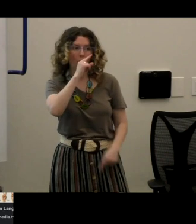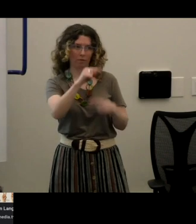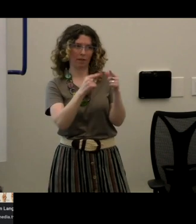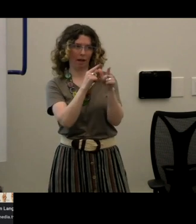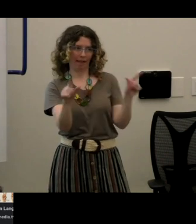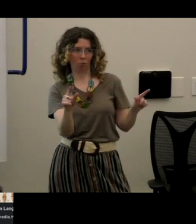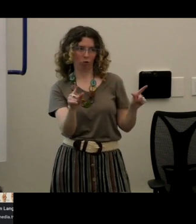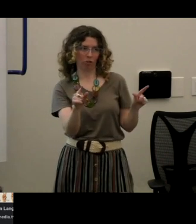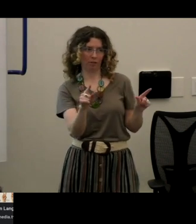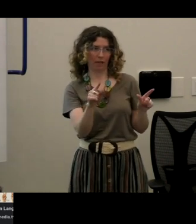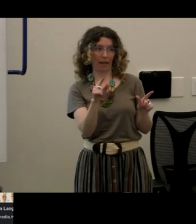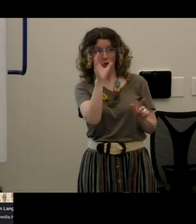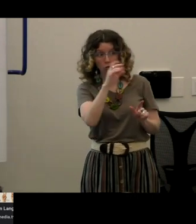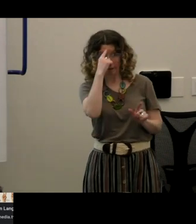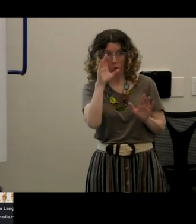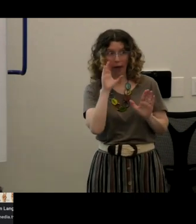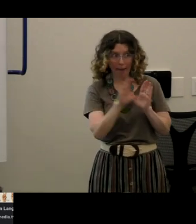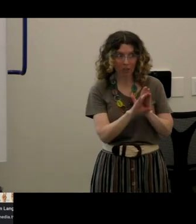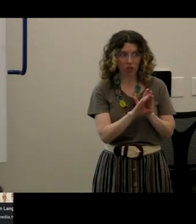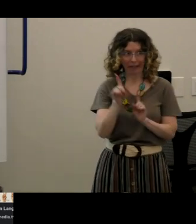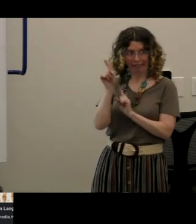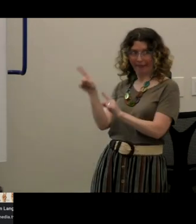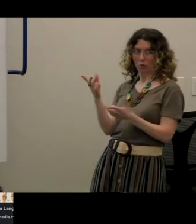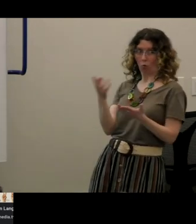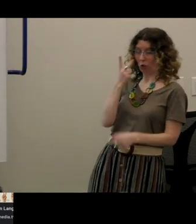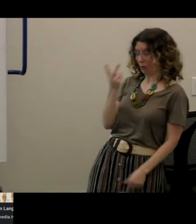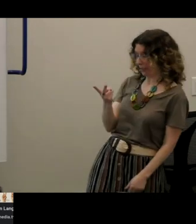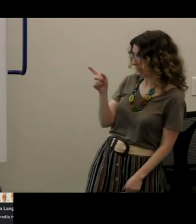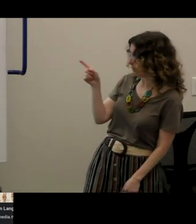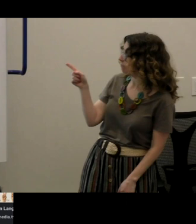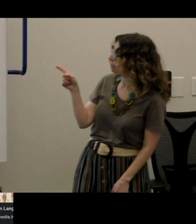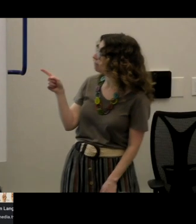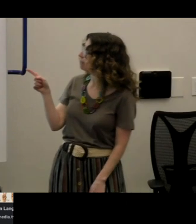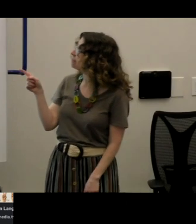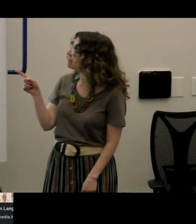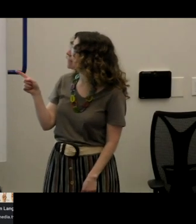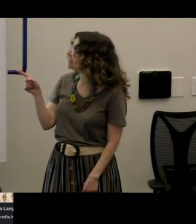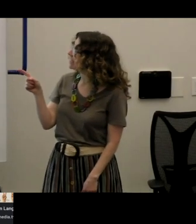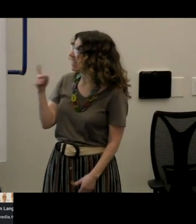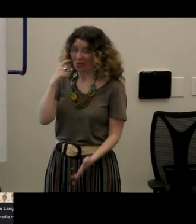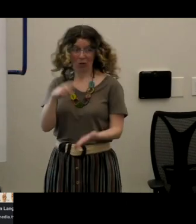Again, if you Google sign language and you look for images, this is what will populate.